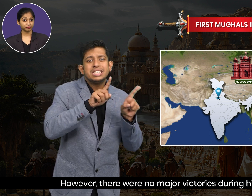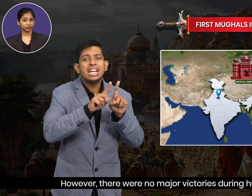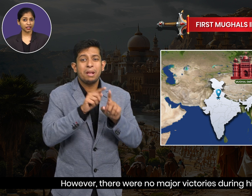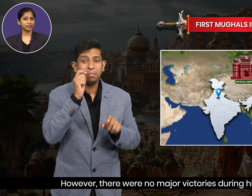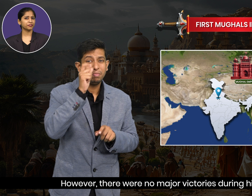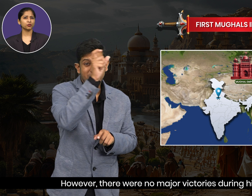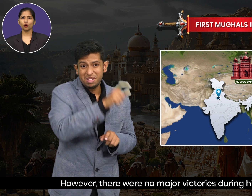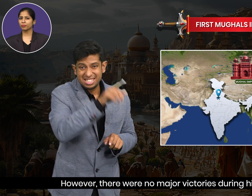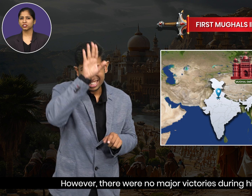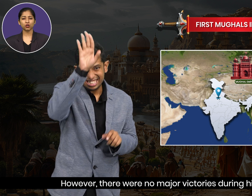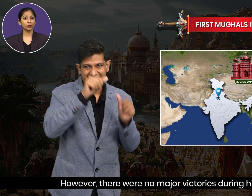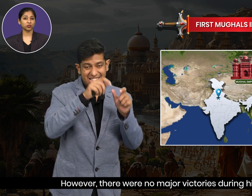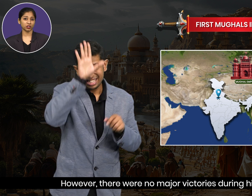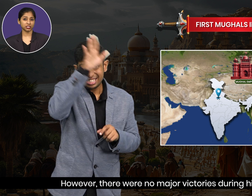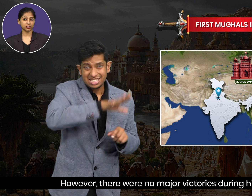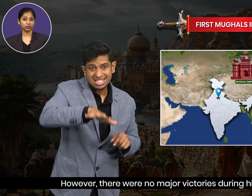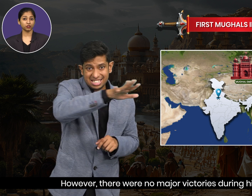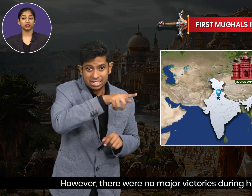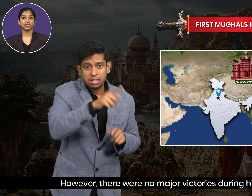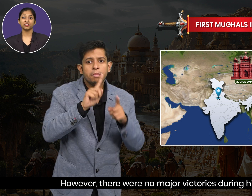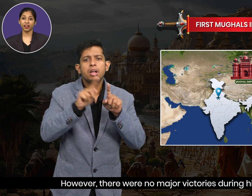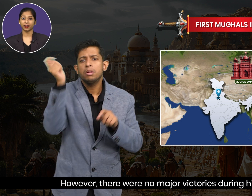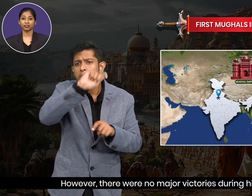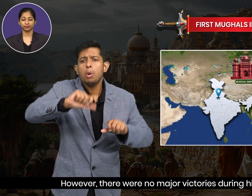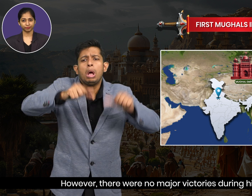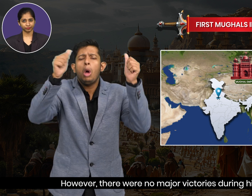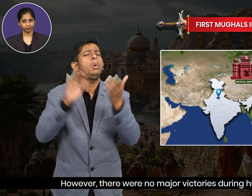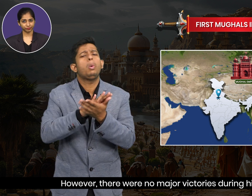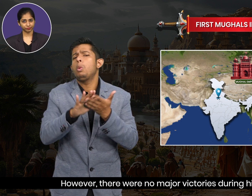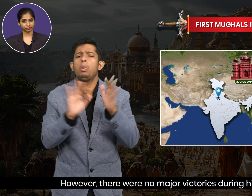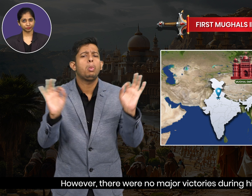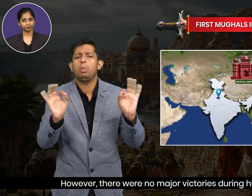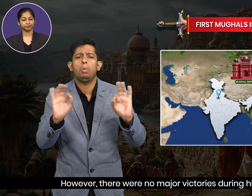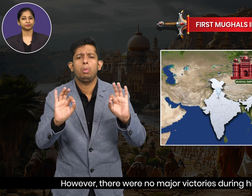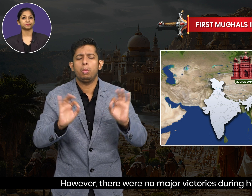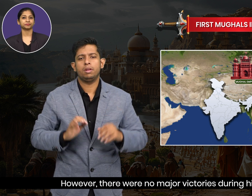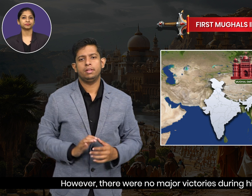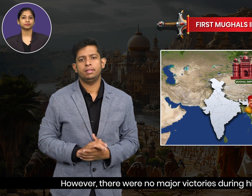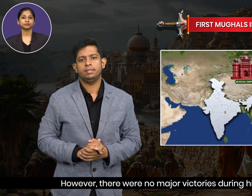However, there were no major victories during his reign.